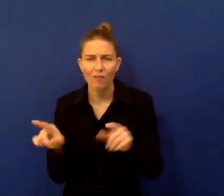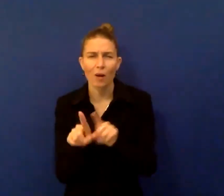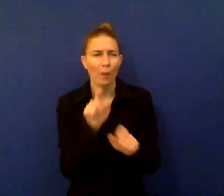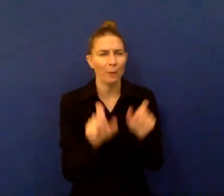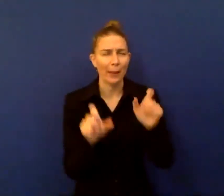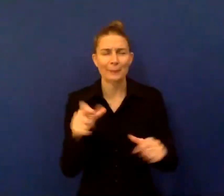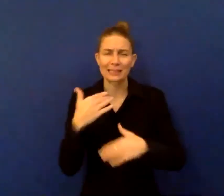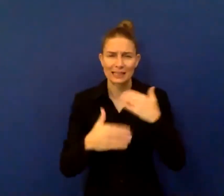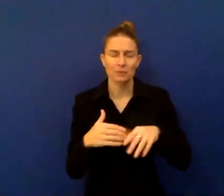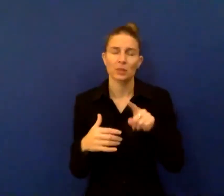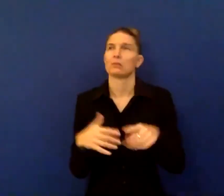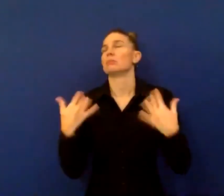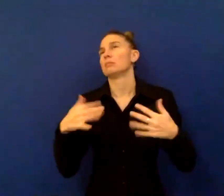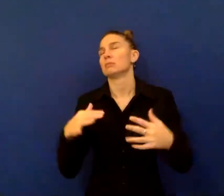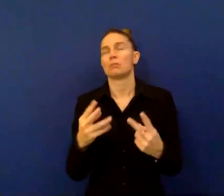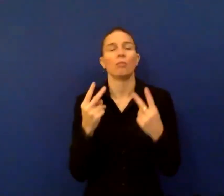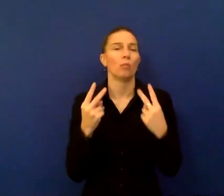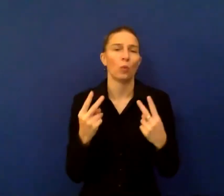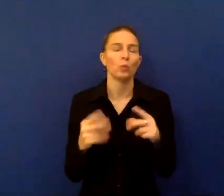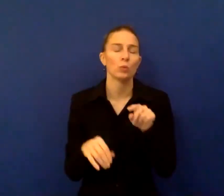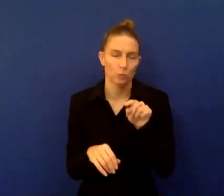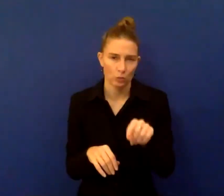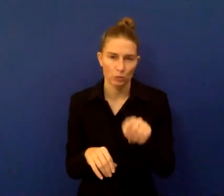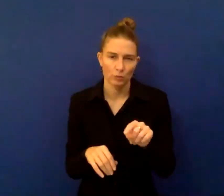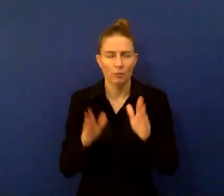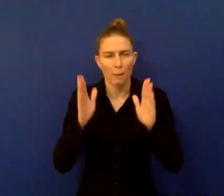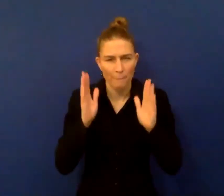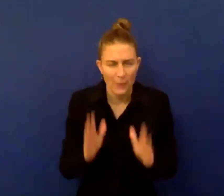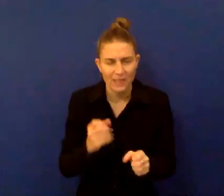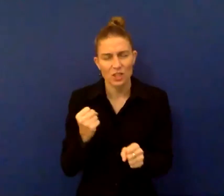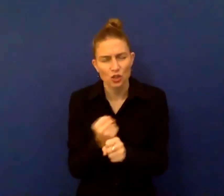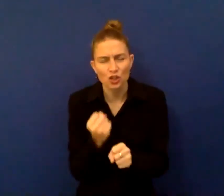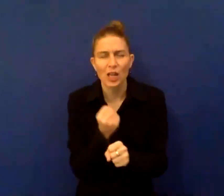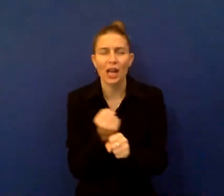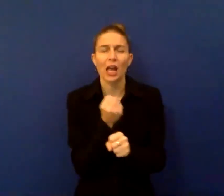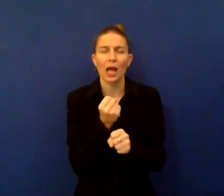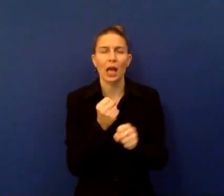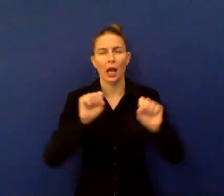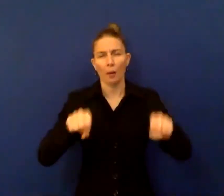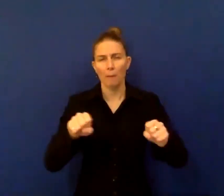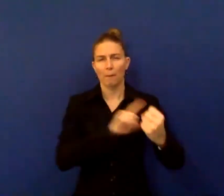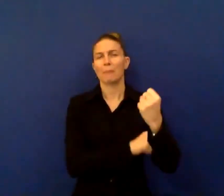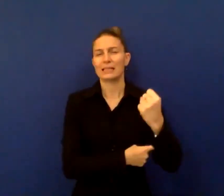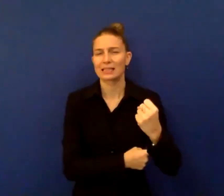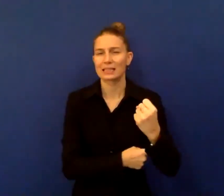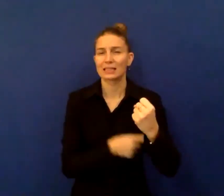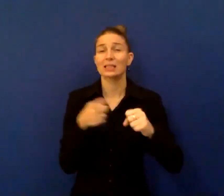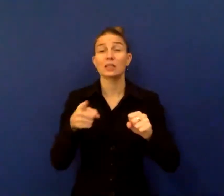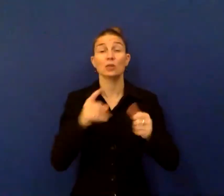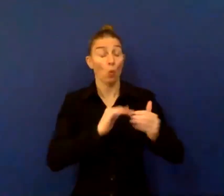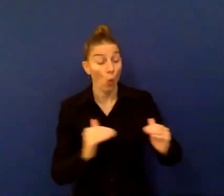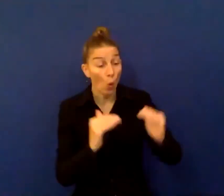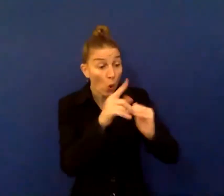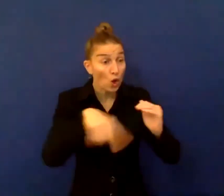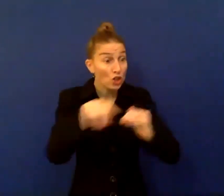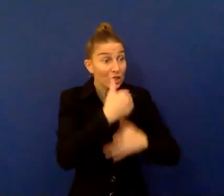I think it's key that we create the capacities among our organization of persons with disabilities in order